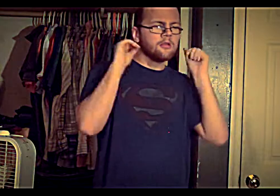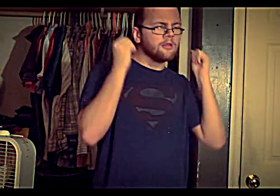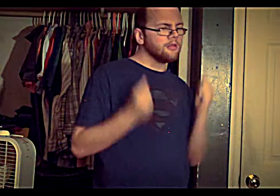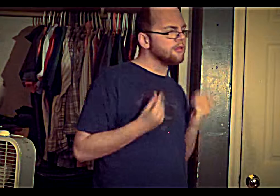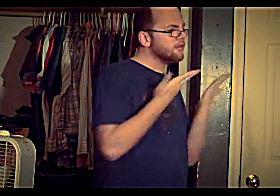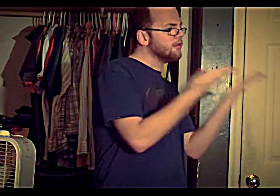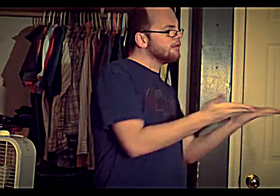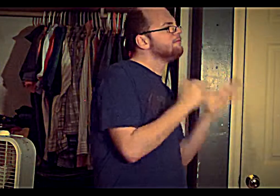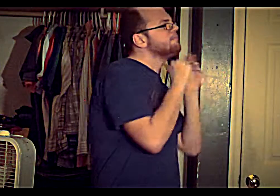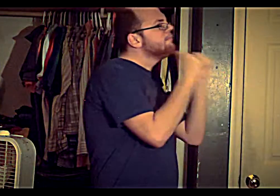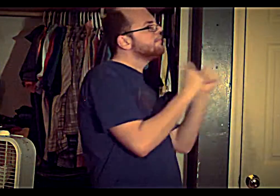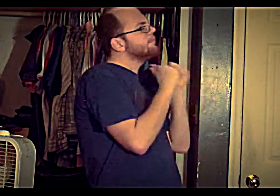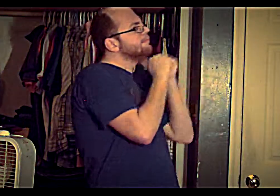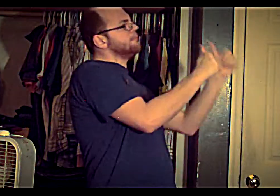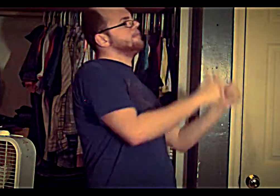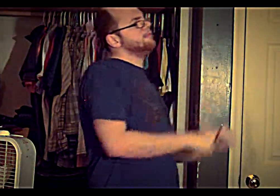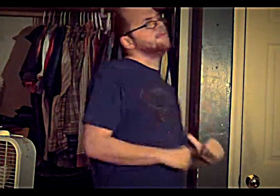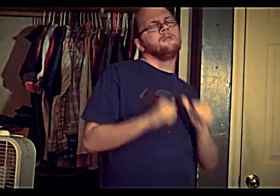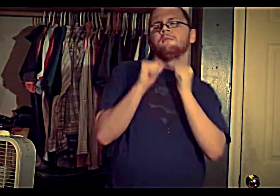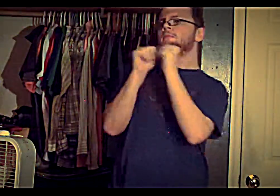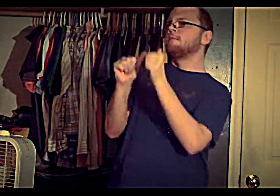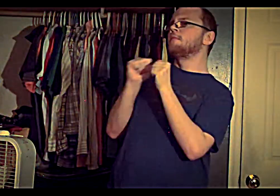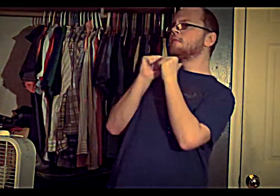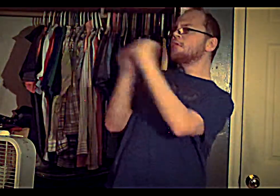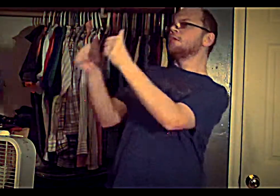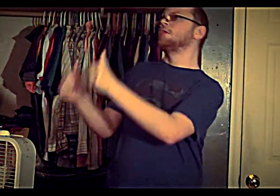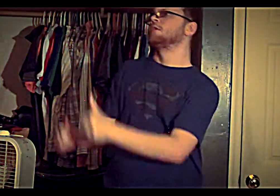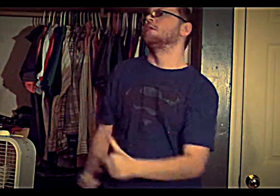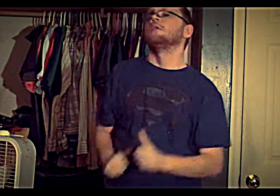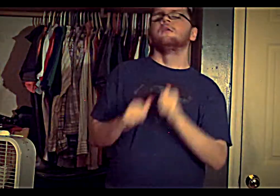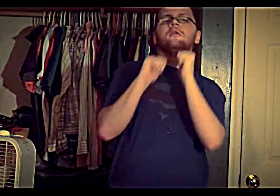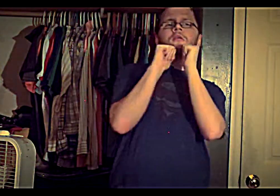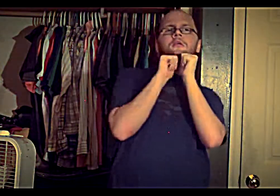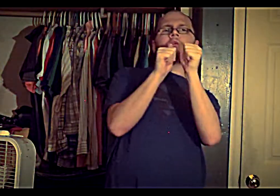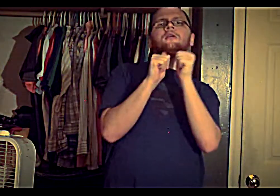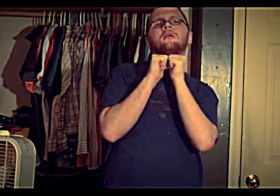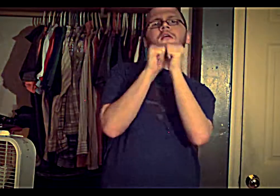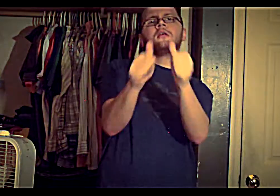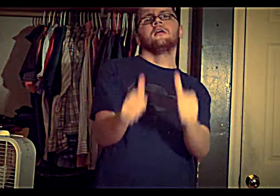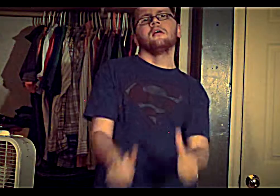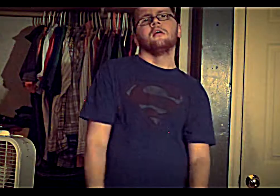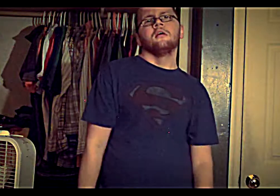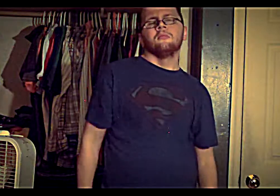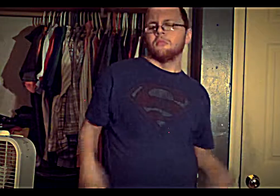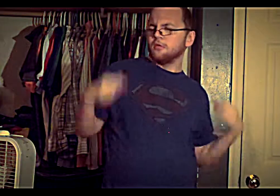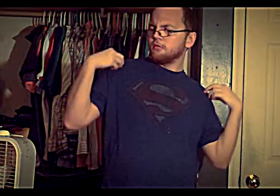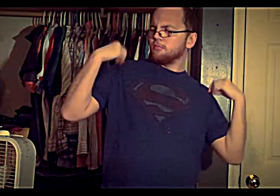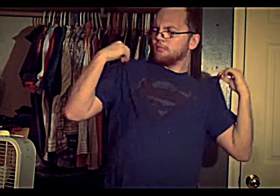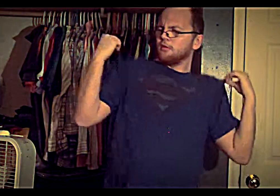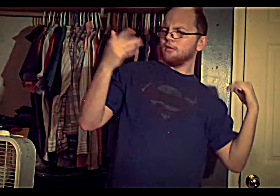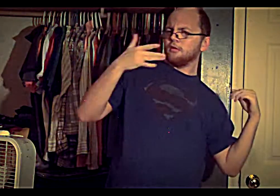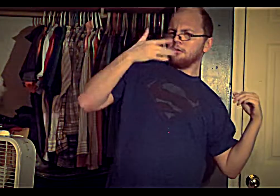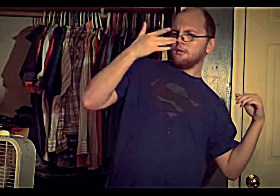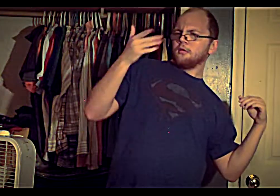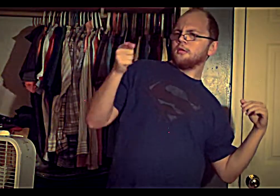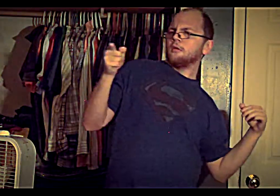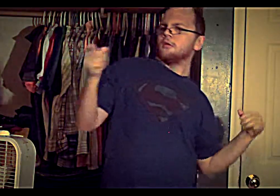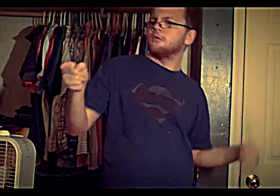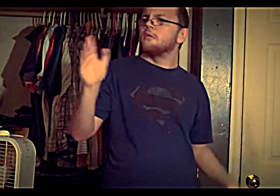diamond earrings and na-na, na-na, na-na. Put a smell in on your collar,